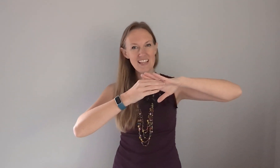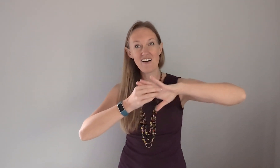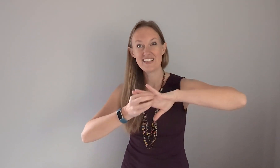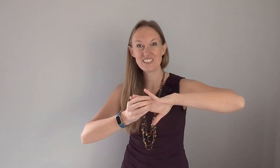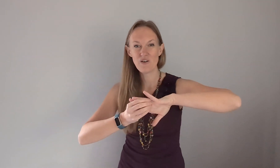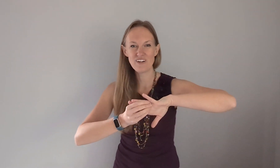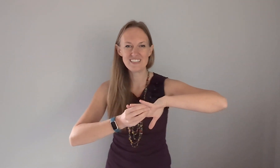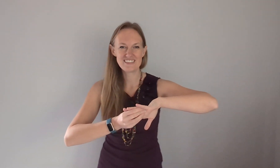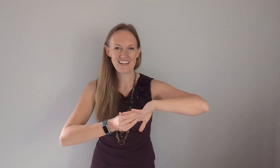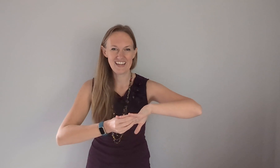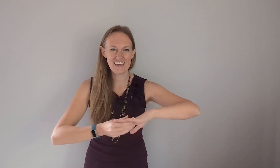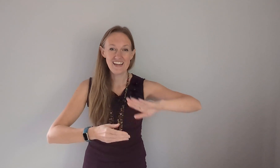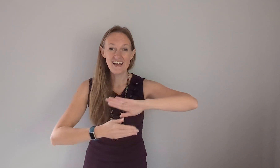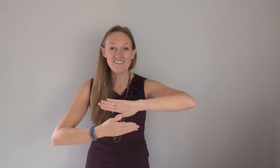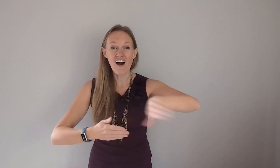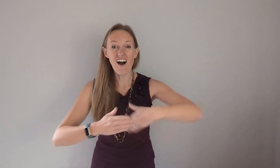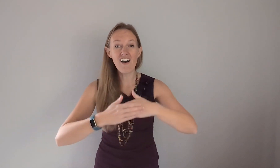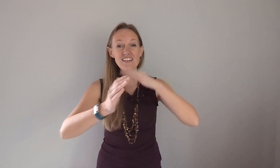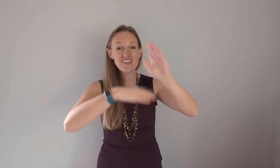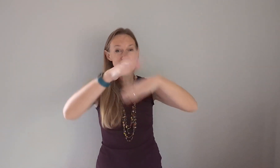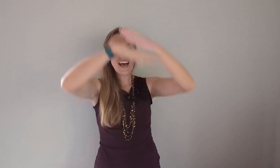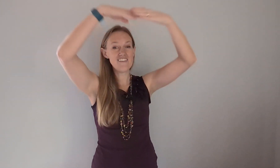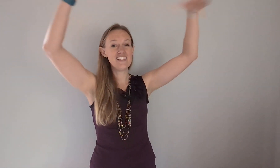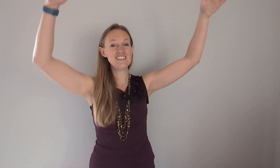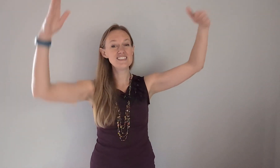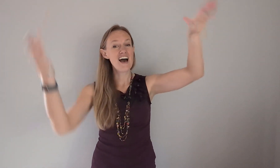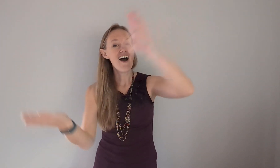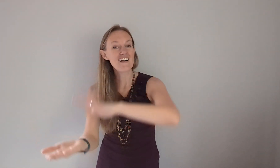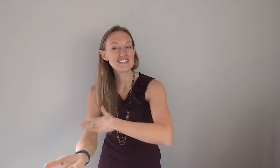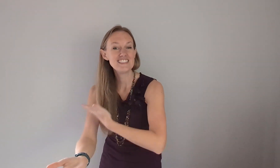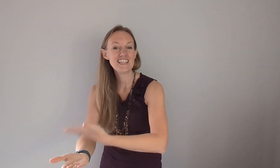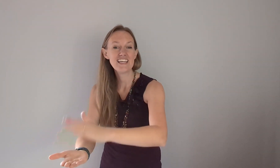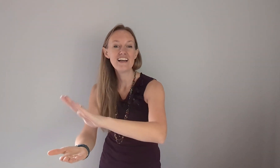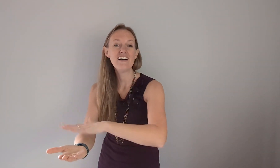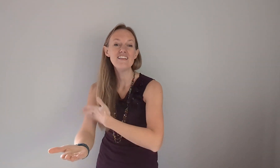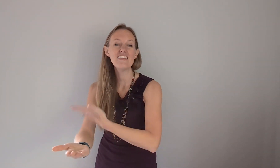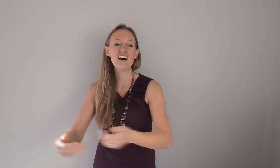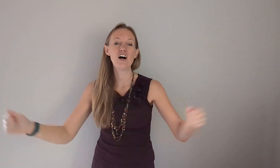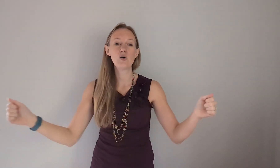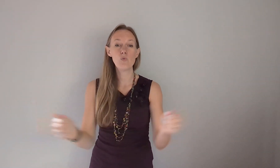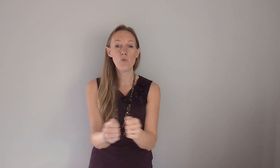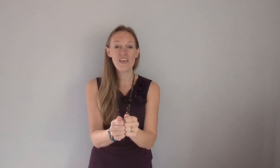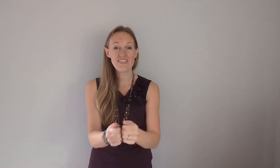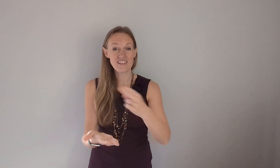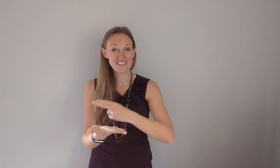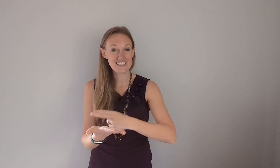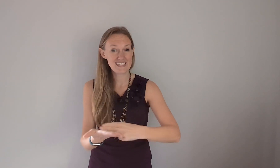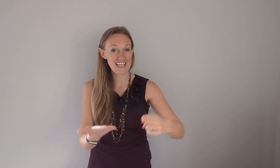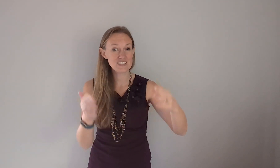Now this chorus, okay, all of the heavens are singing along with the saints,